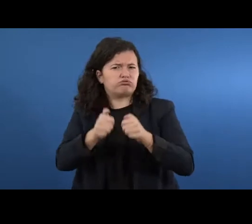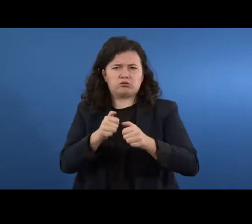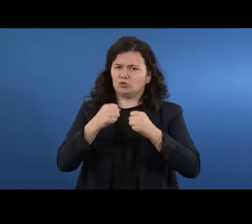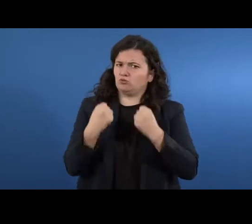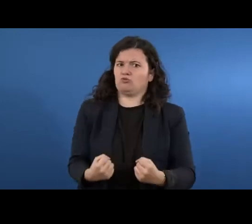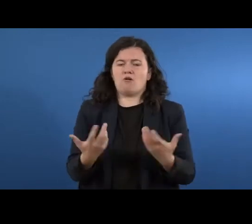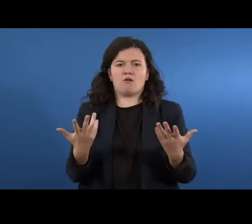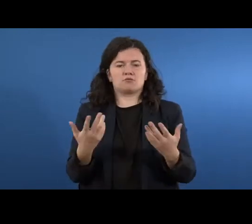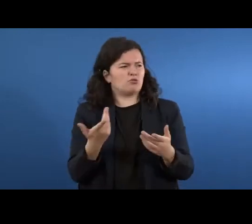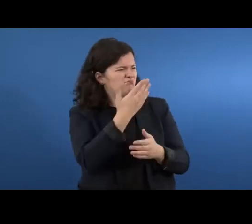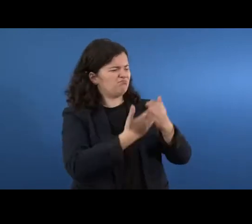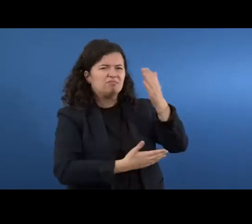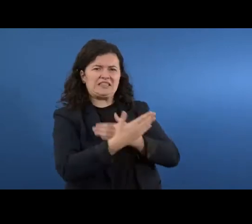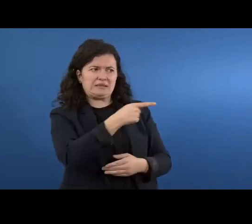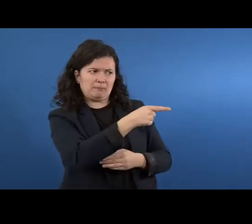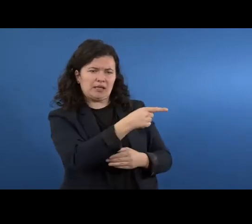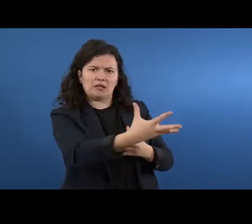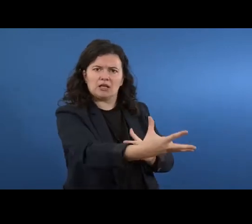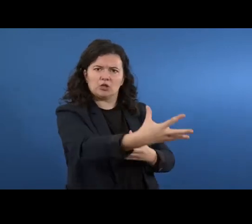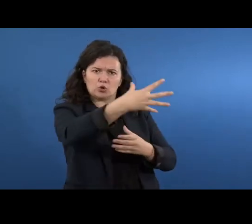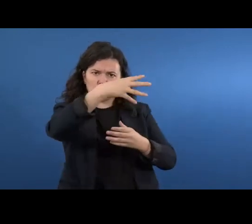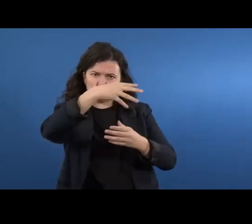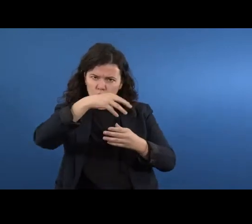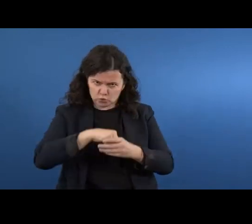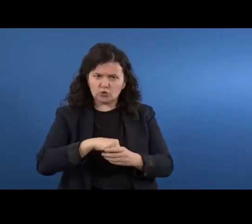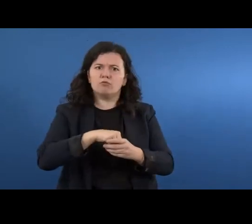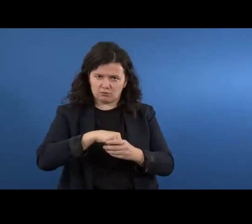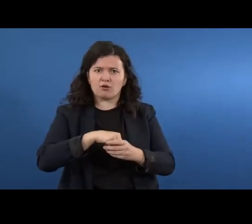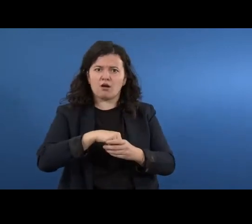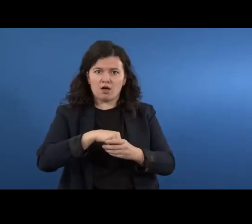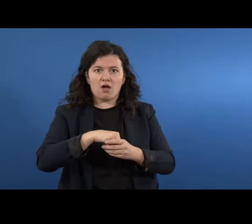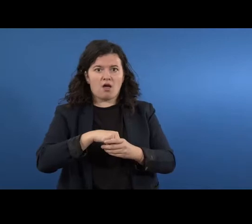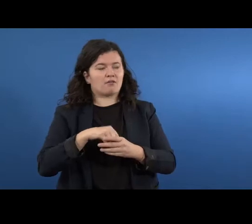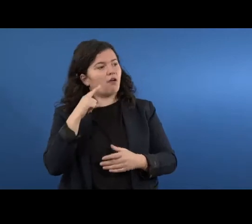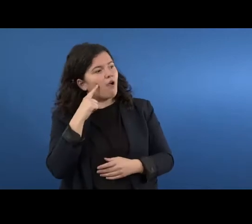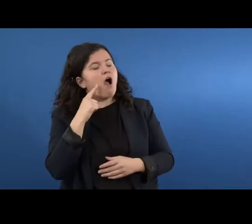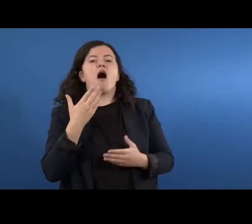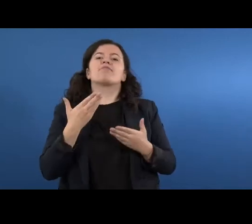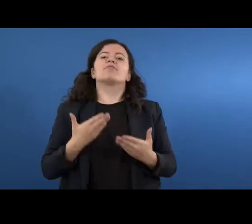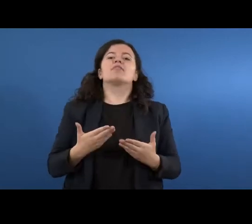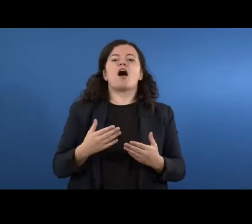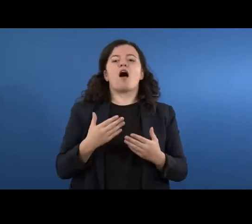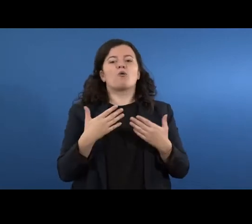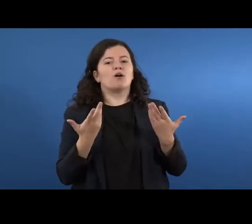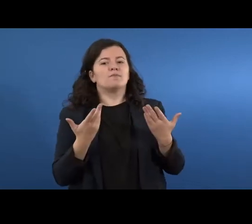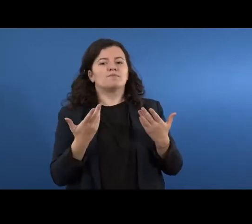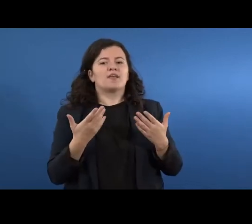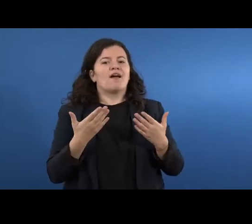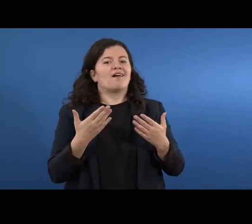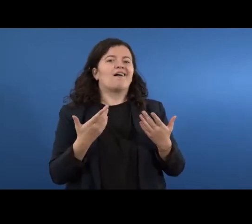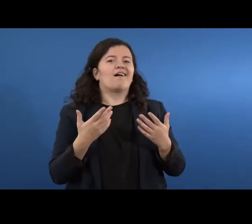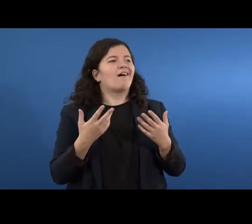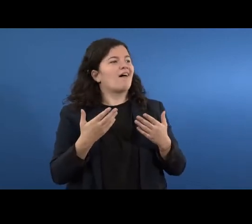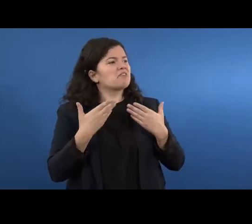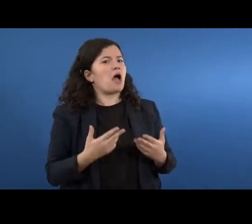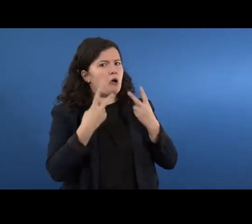with disabilities in particular can maybe seen as a trend. I wouldn't dare to say it's a mega trend, but